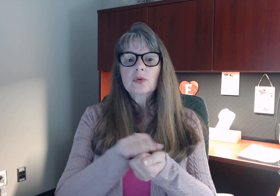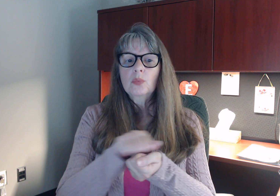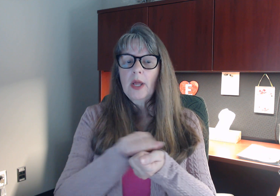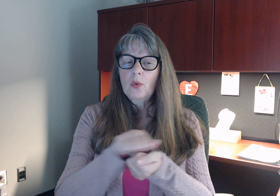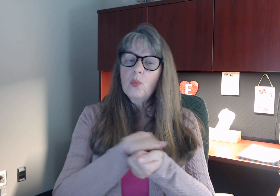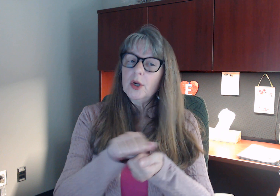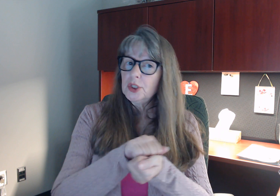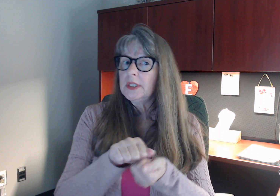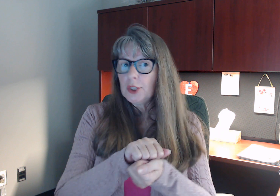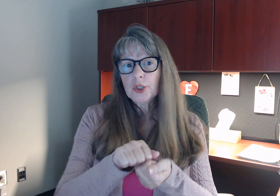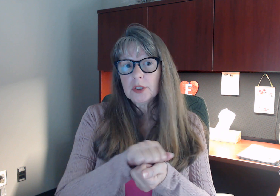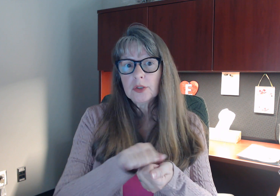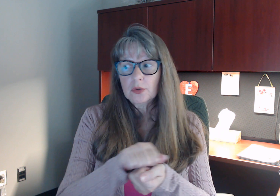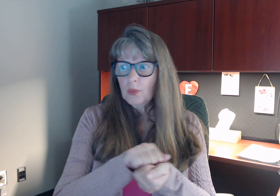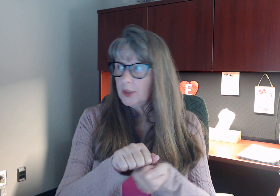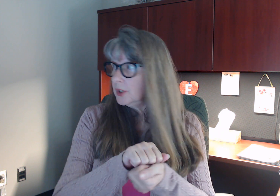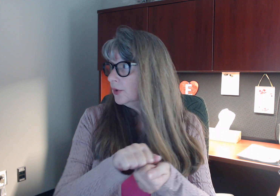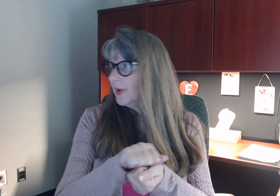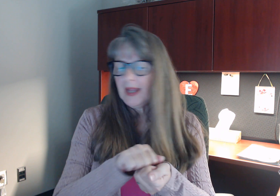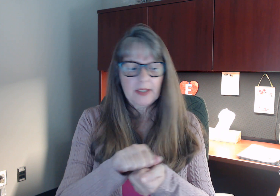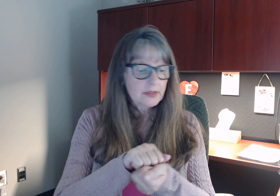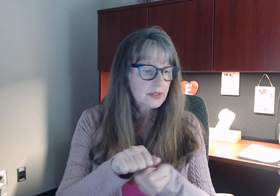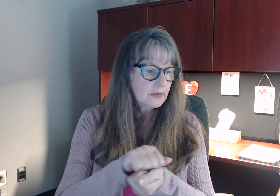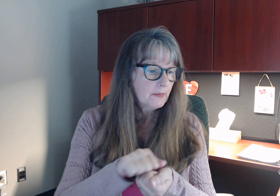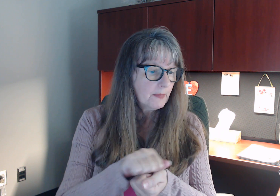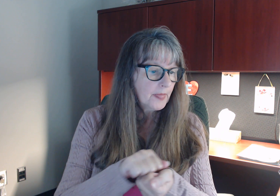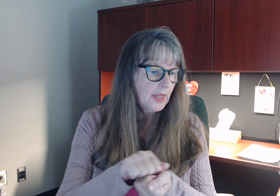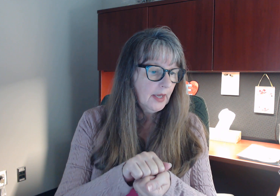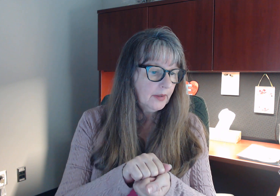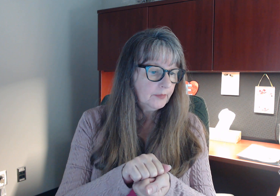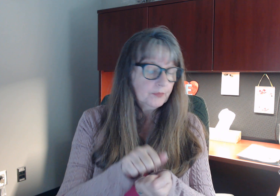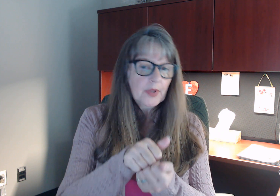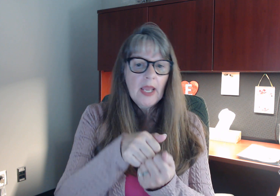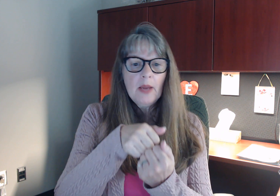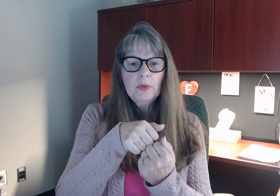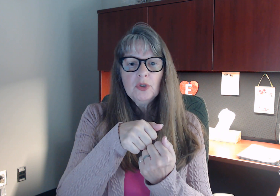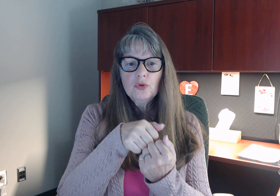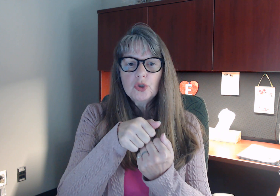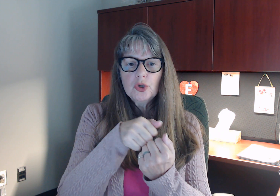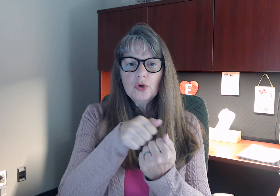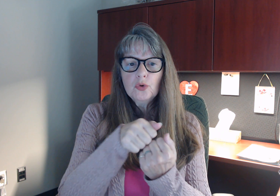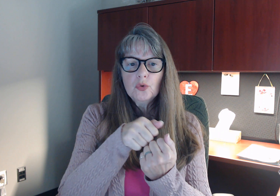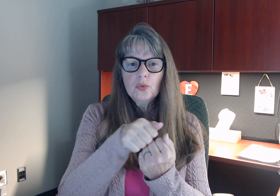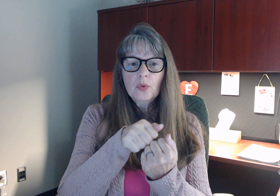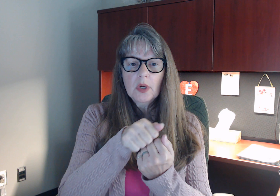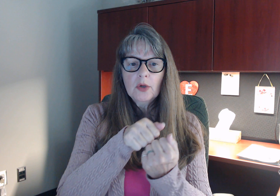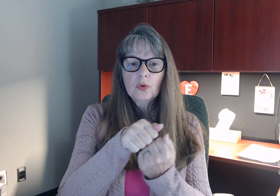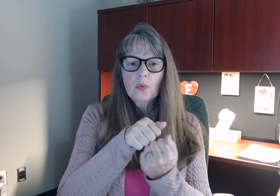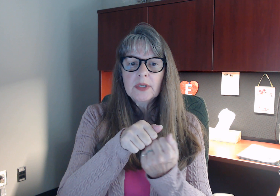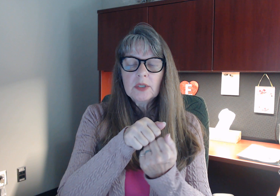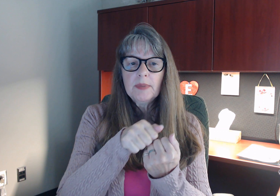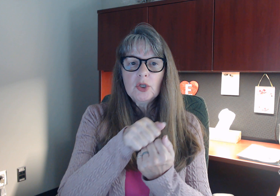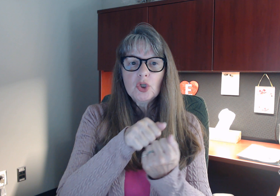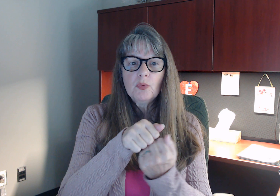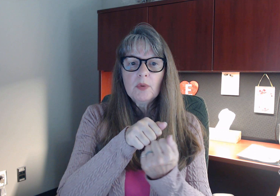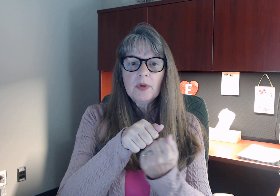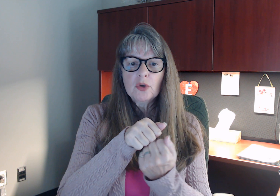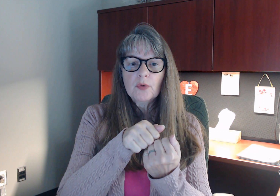Like washing dishes or washing your hands. And when you chew, you're going to be chewing with your